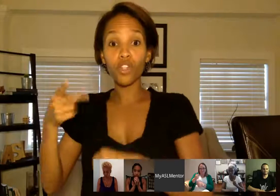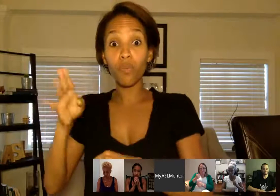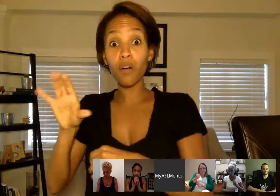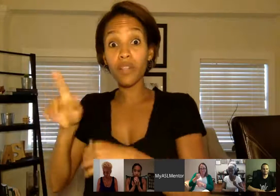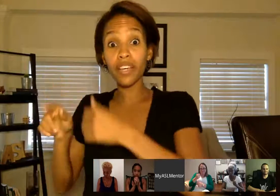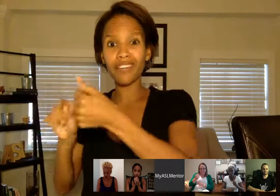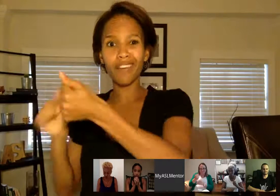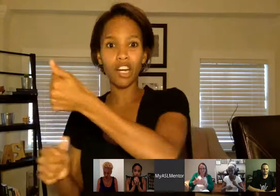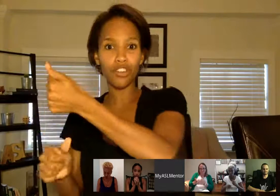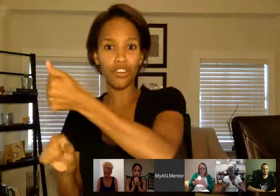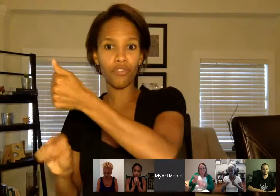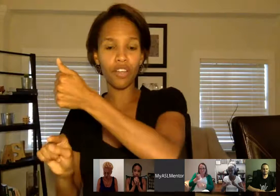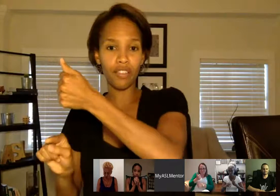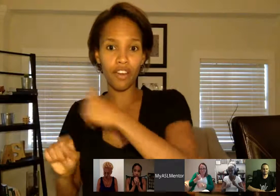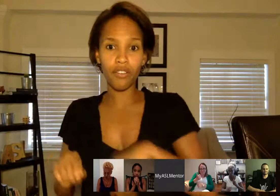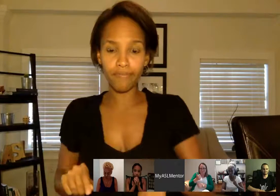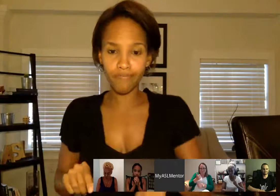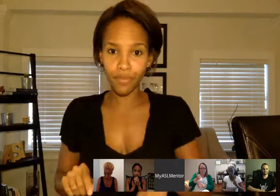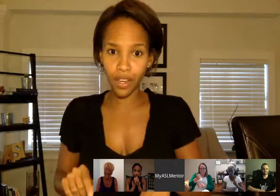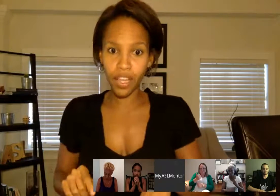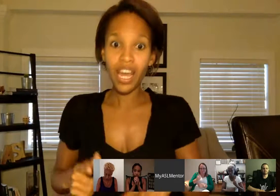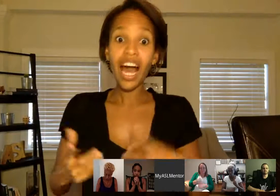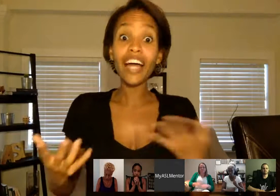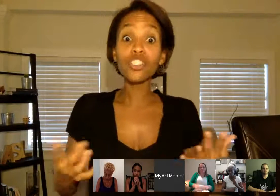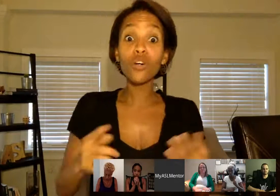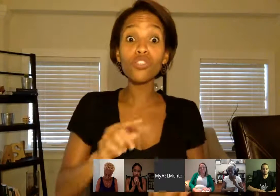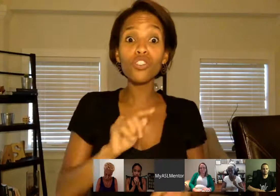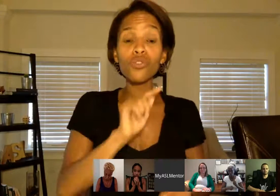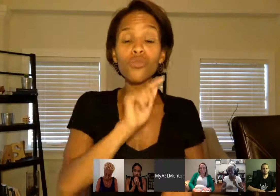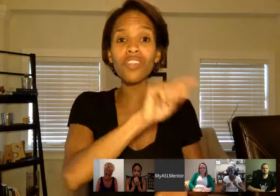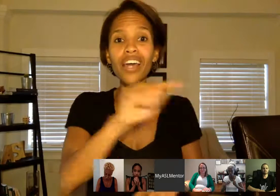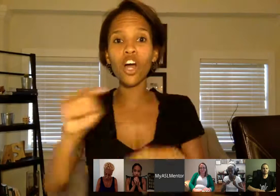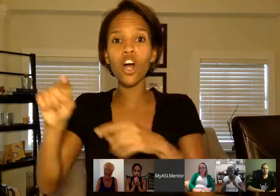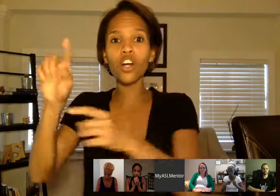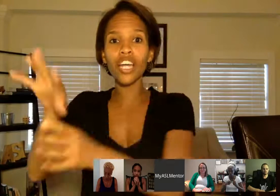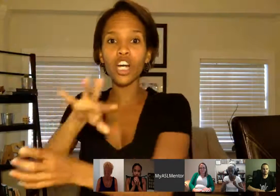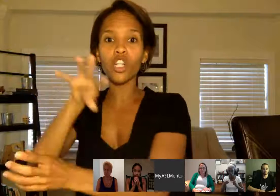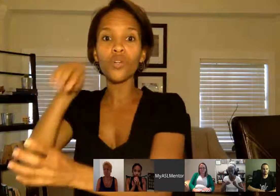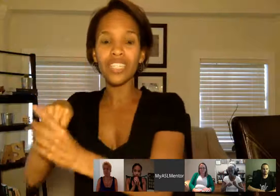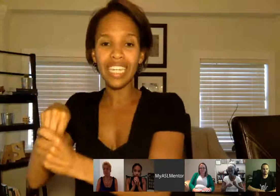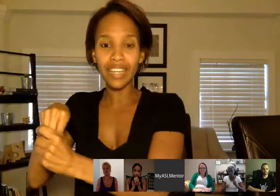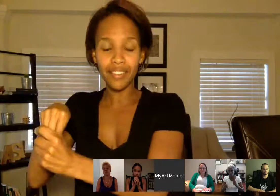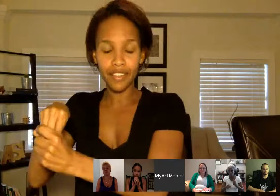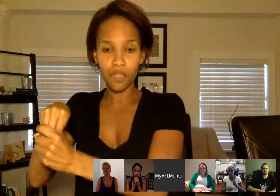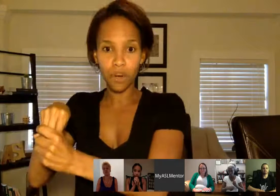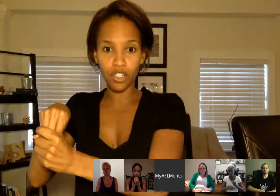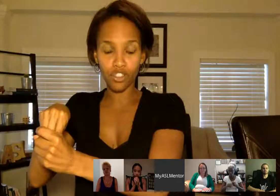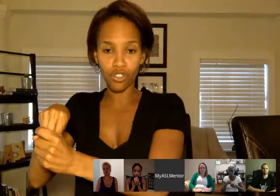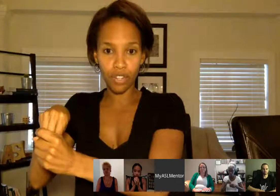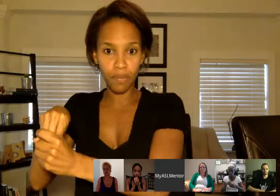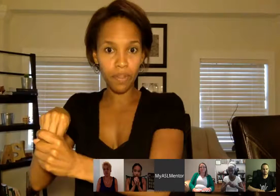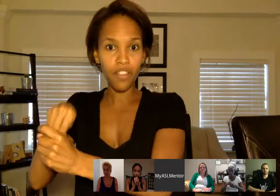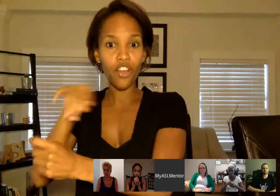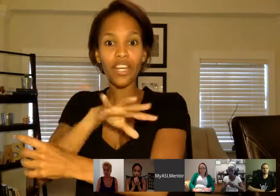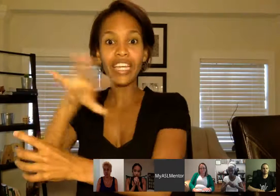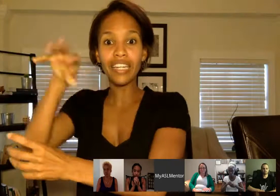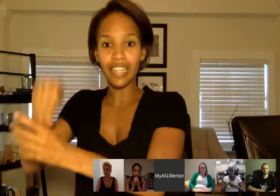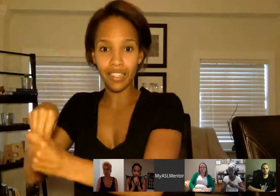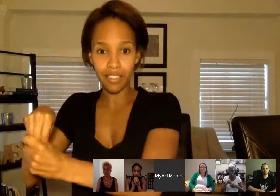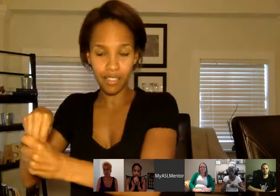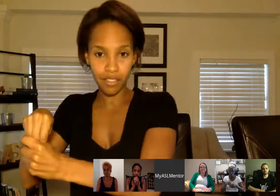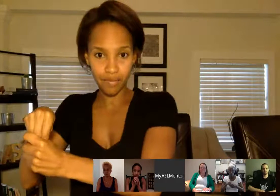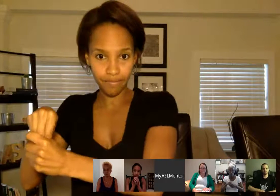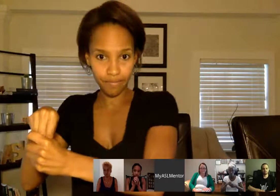under. So public, under, right there. I chose to do they are included in this bunch. They're